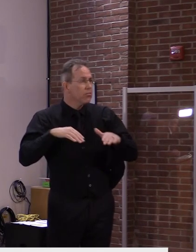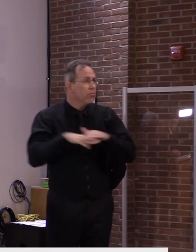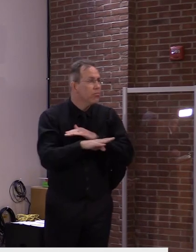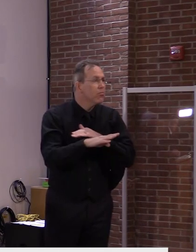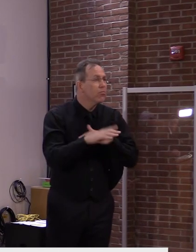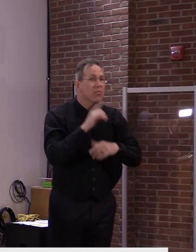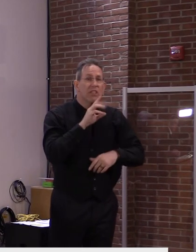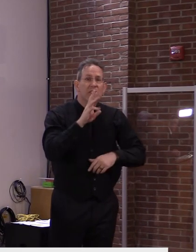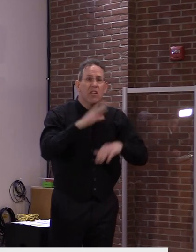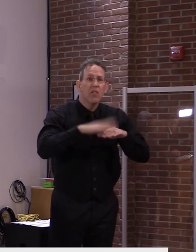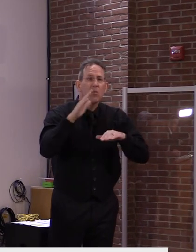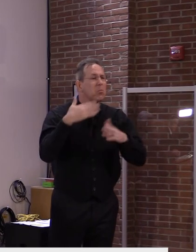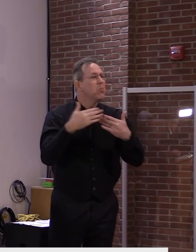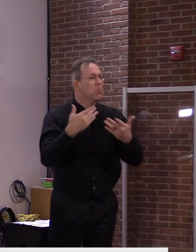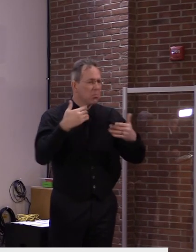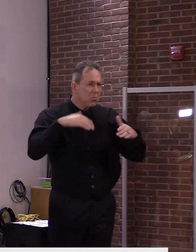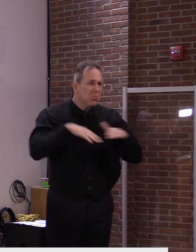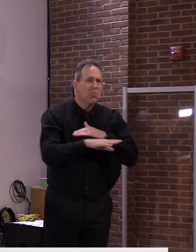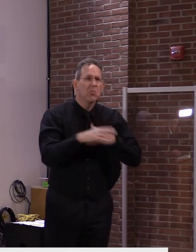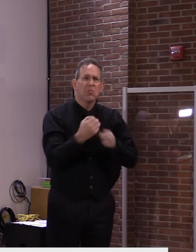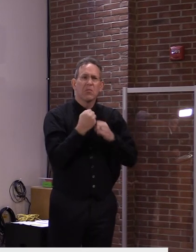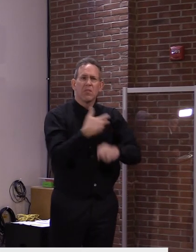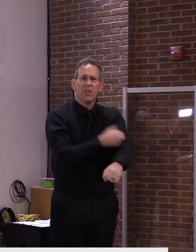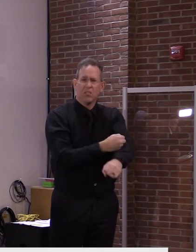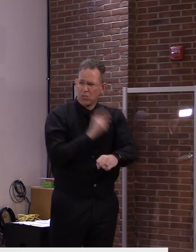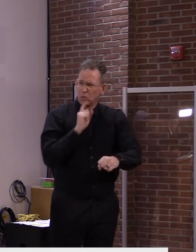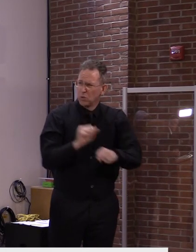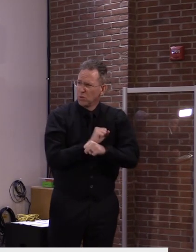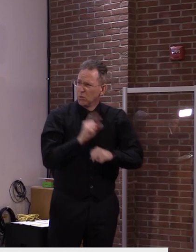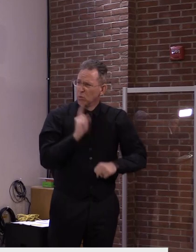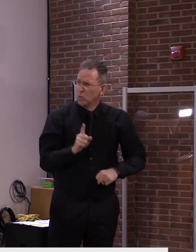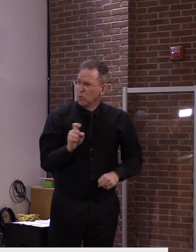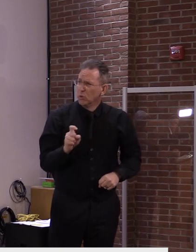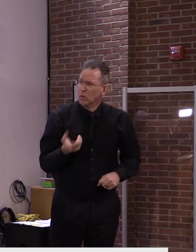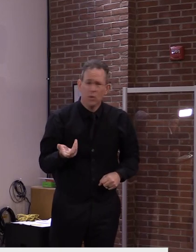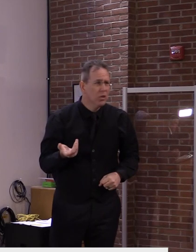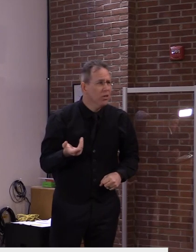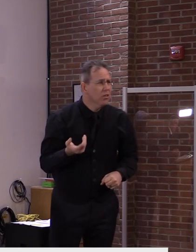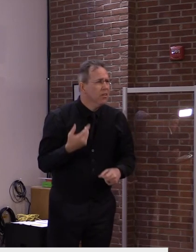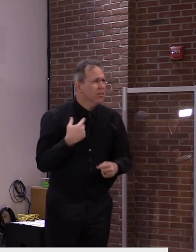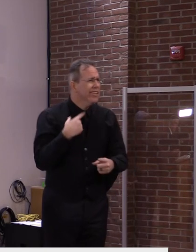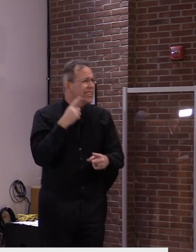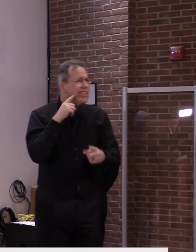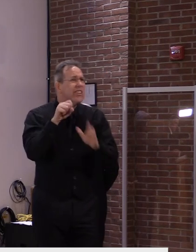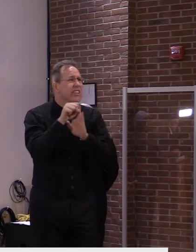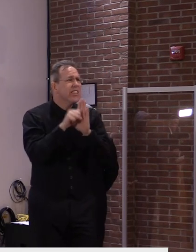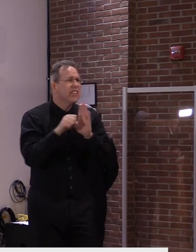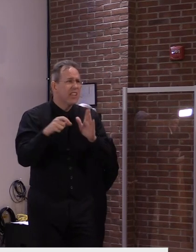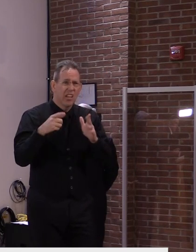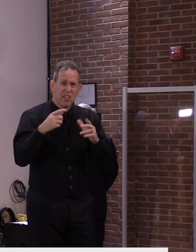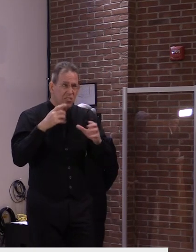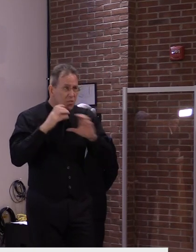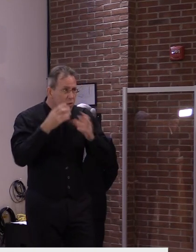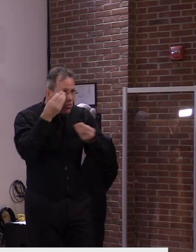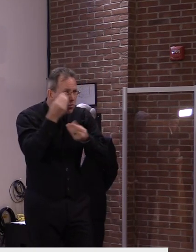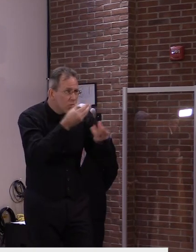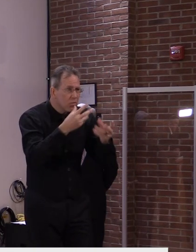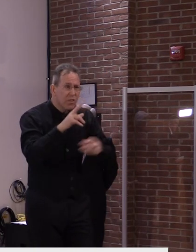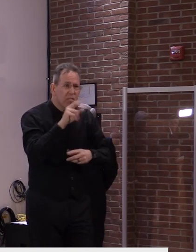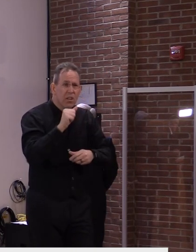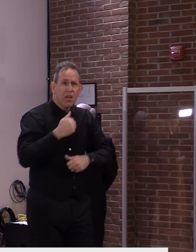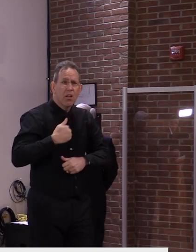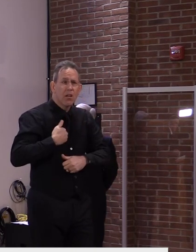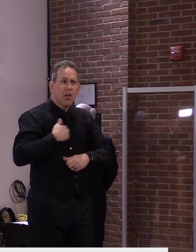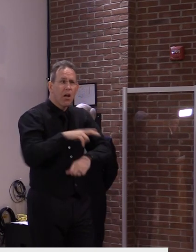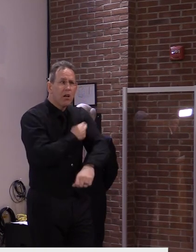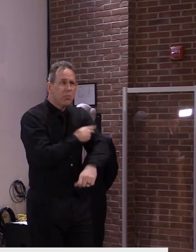what can the state learn from the VA? I mean, is the state even communicating? I haven't heard much from during these sessions about